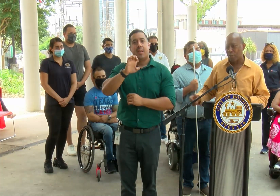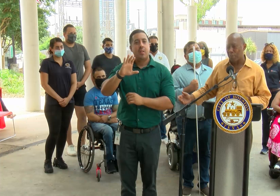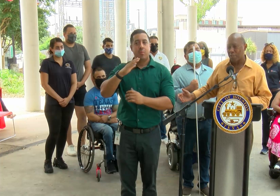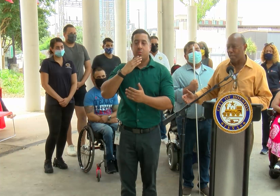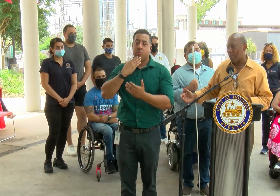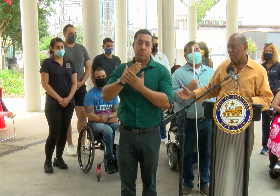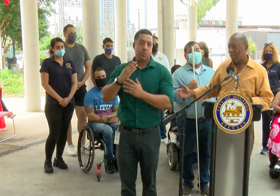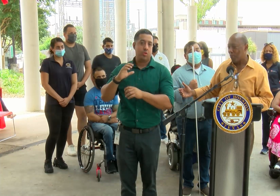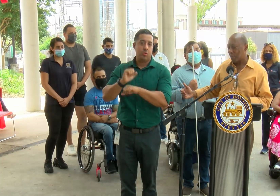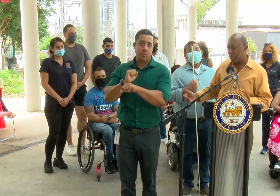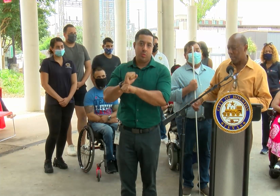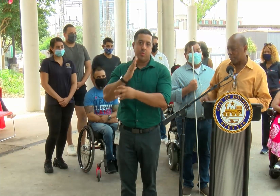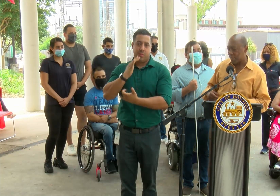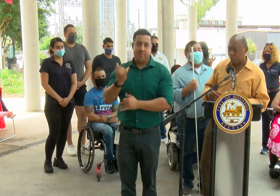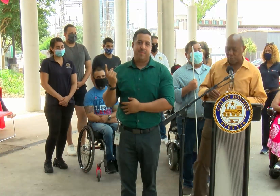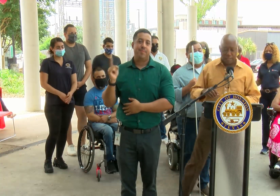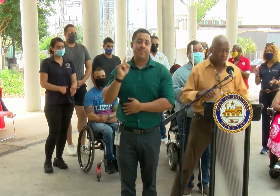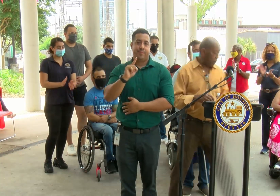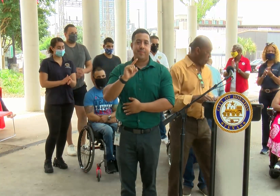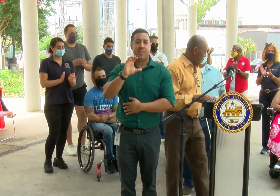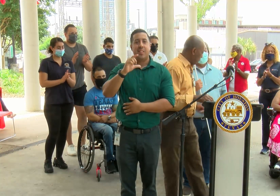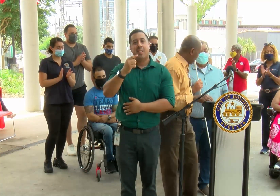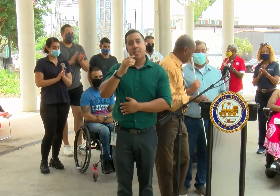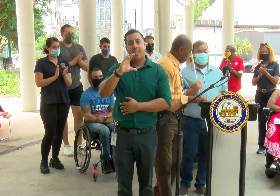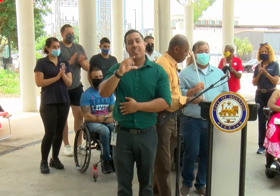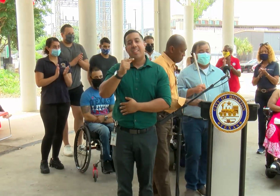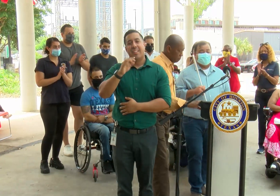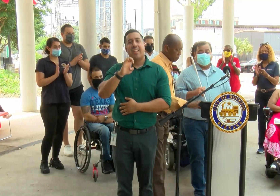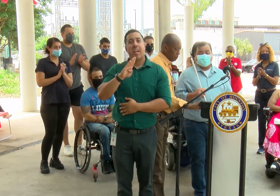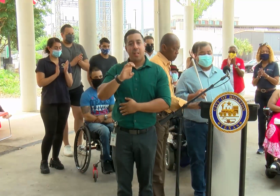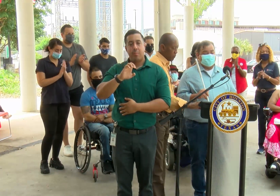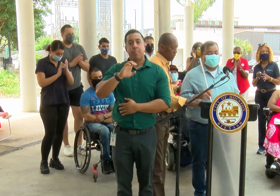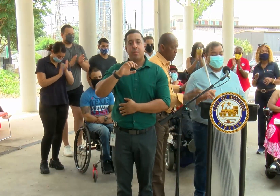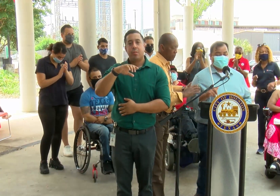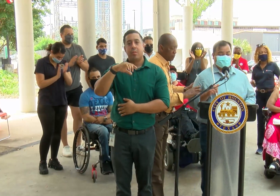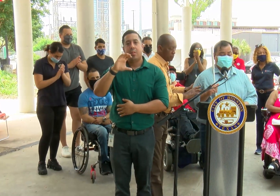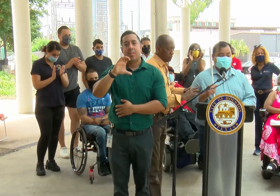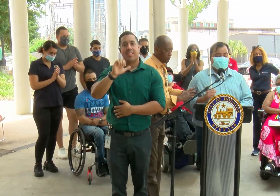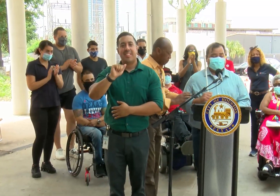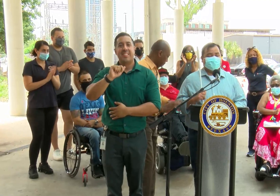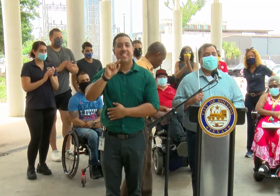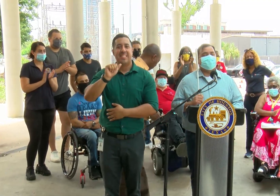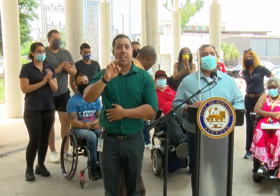job. So let me stop and bring up Gabe Caceres. Gabe. Thank you, sir.